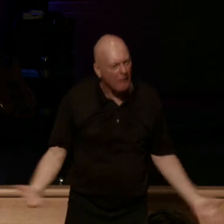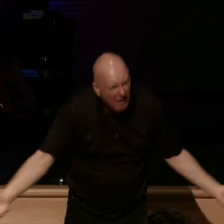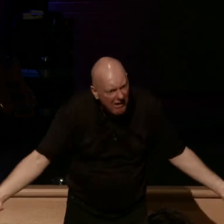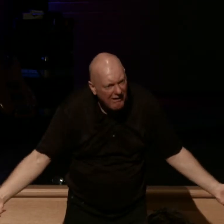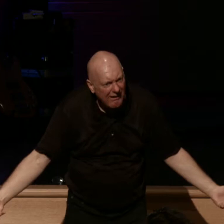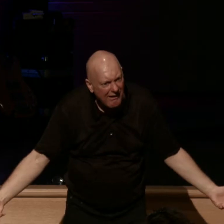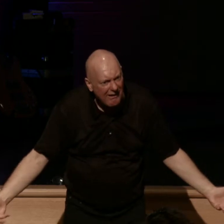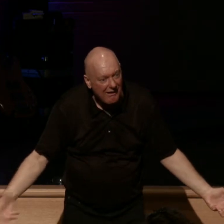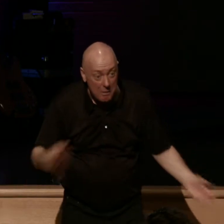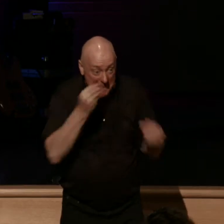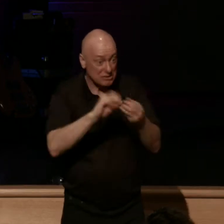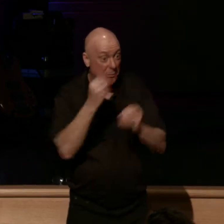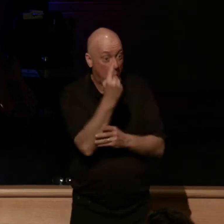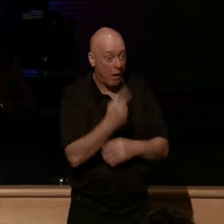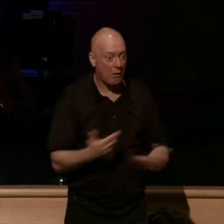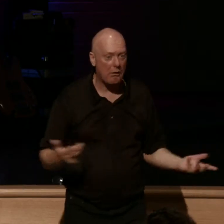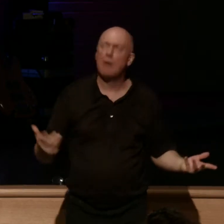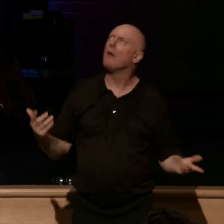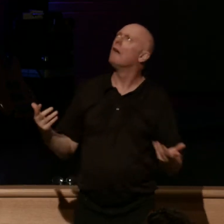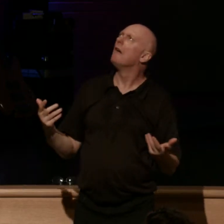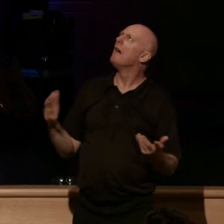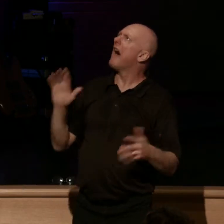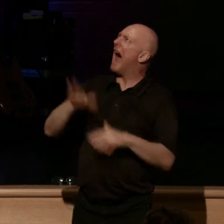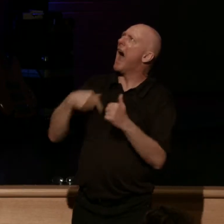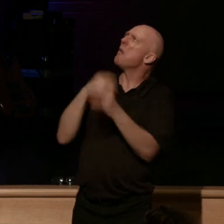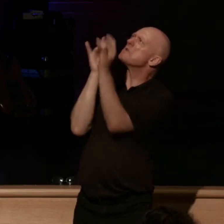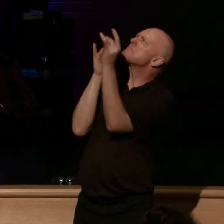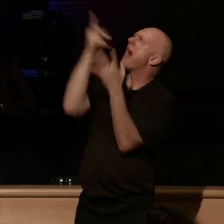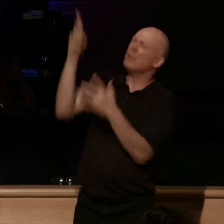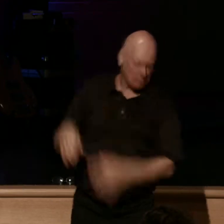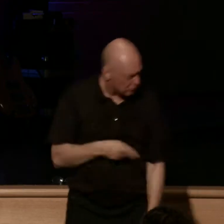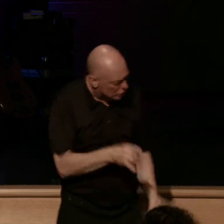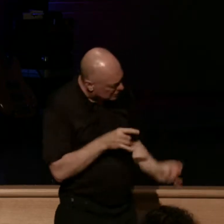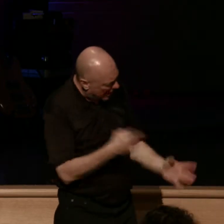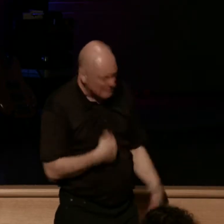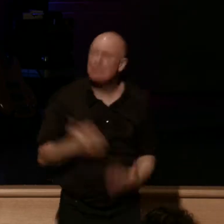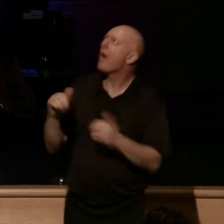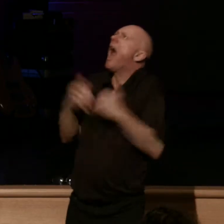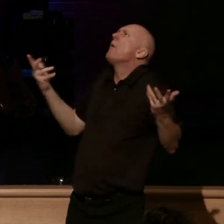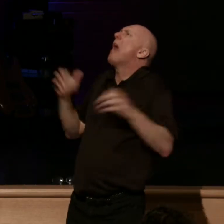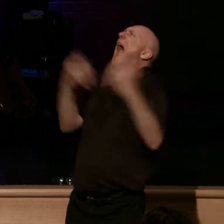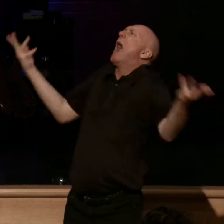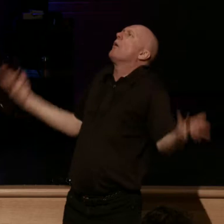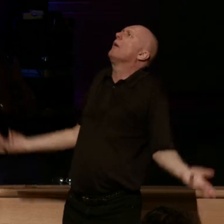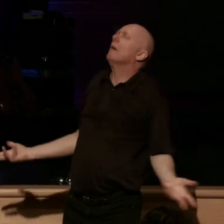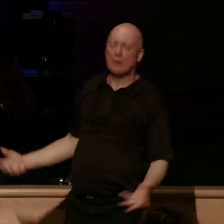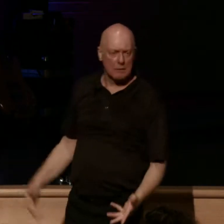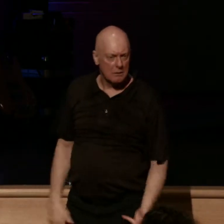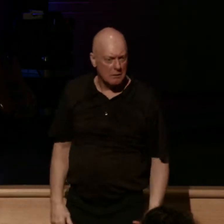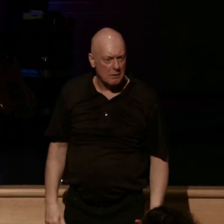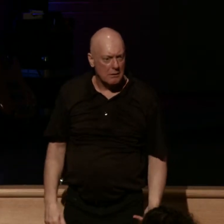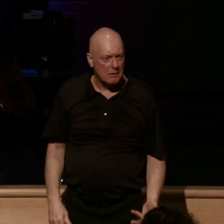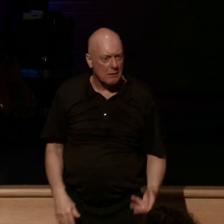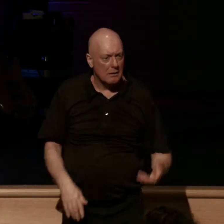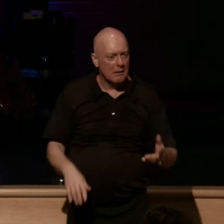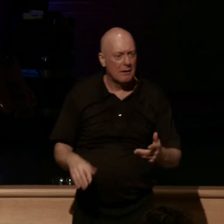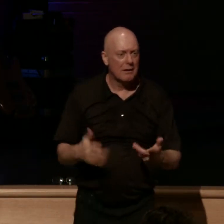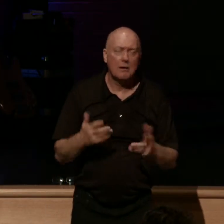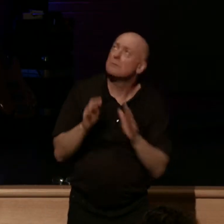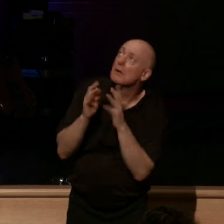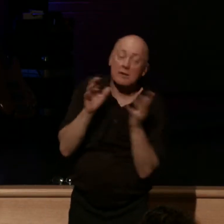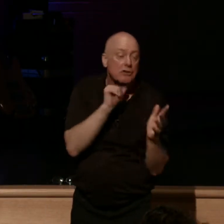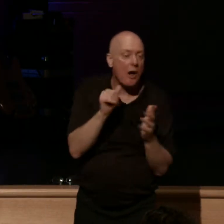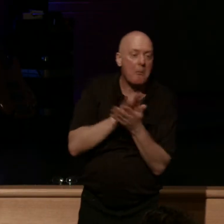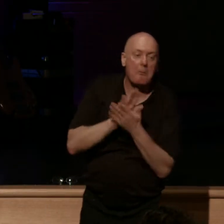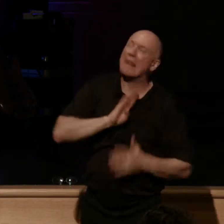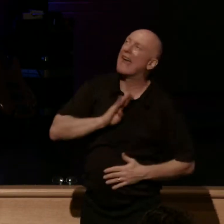that? That was message number one. How have we despised you? God says, you've despised me. How? And it's not like, can we honestly ask how have we